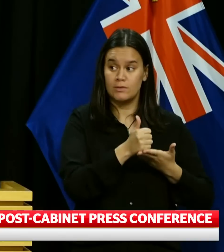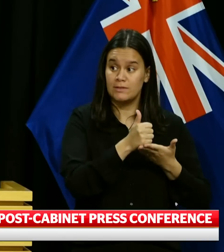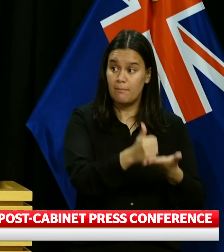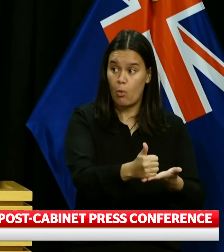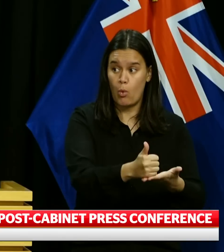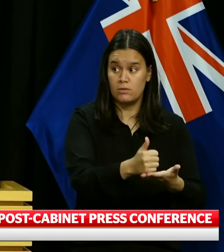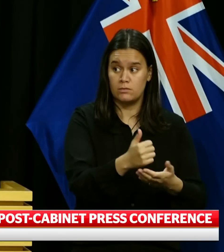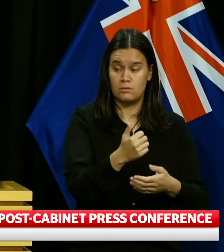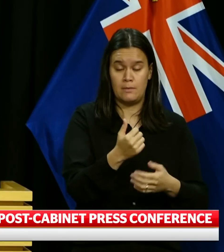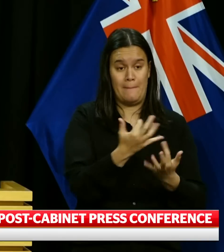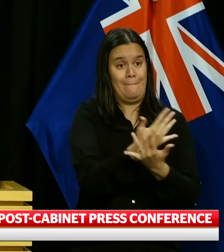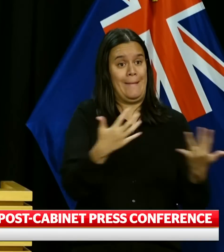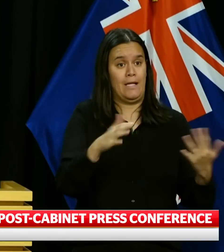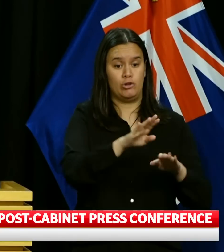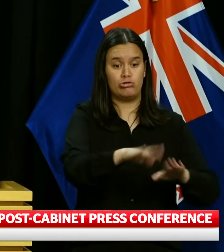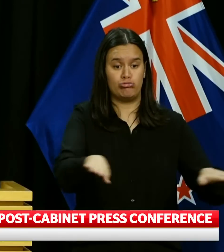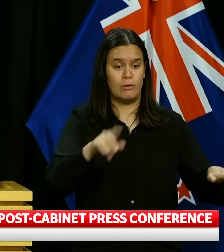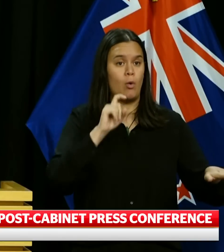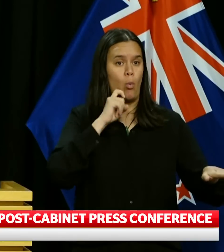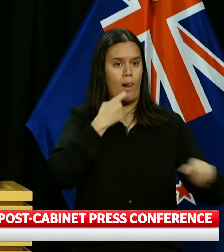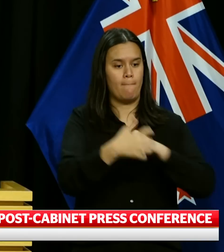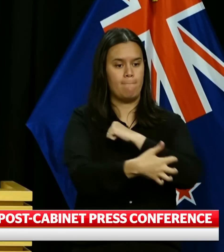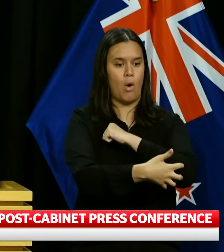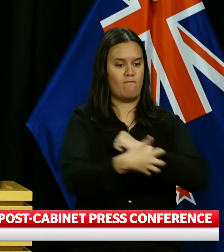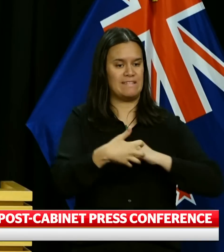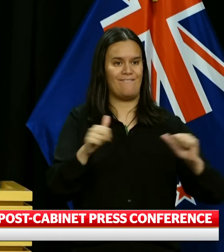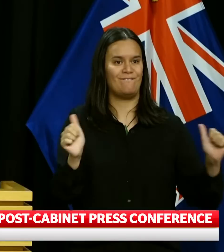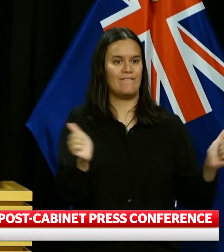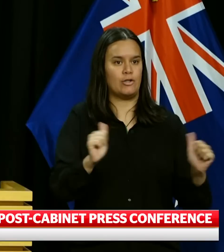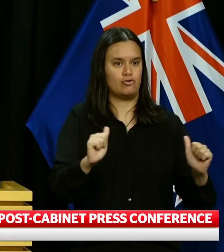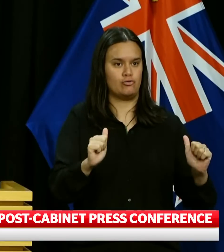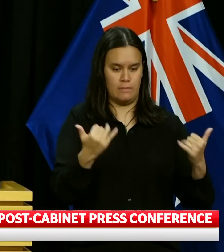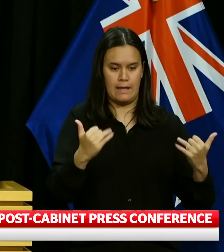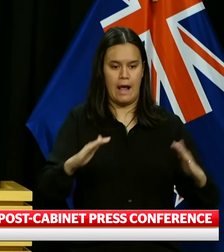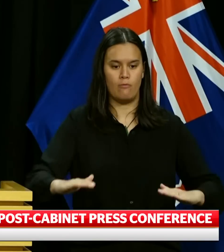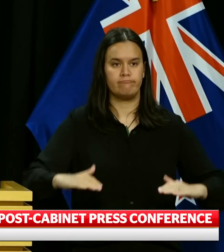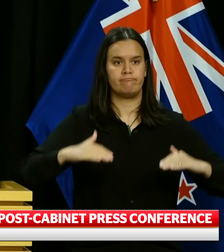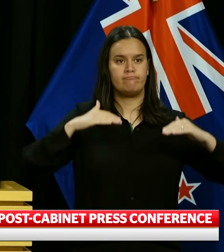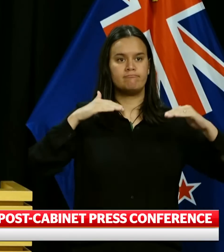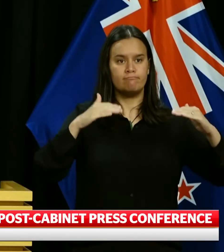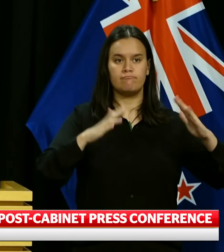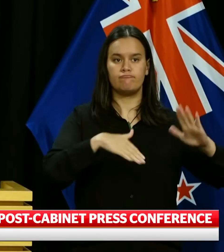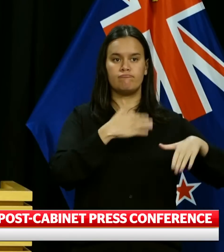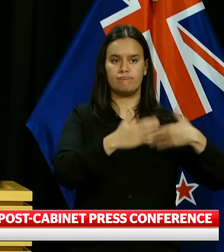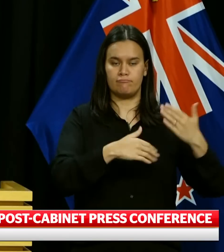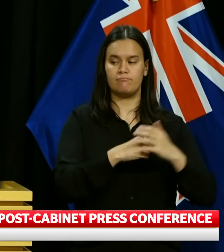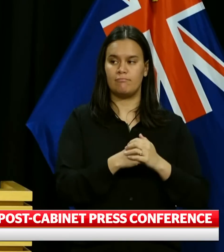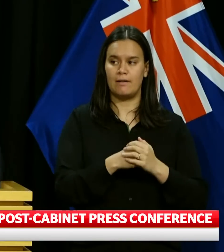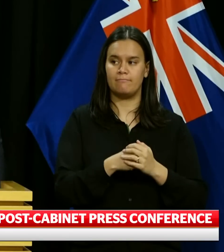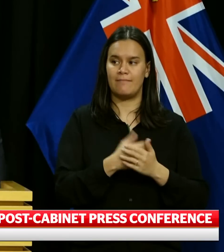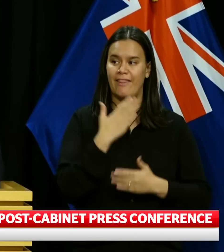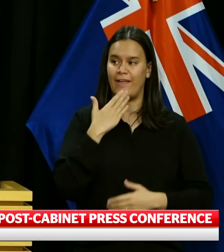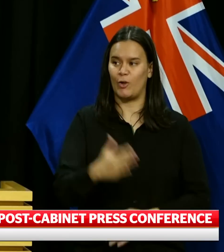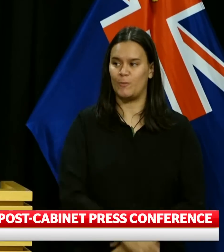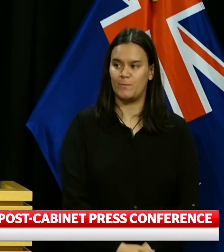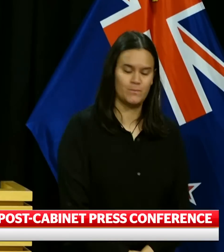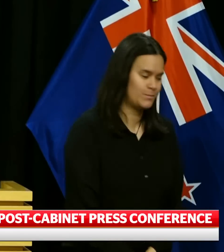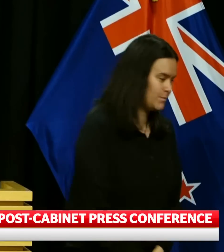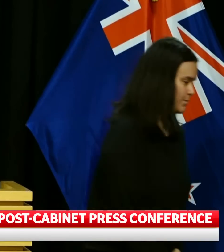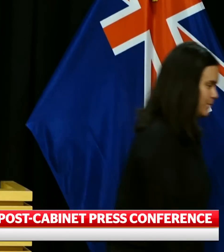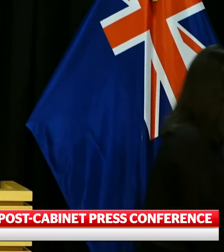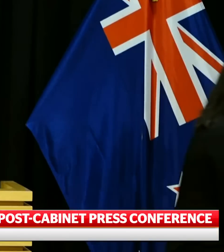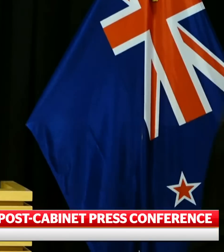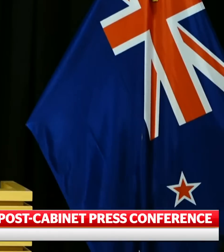thousands of children back above the poverty line. And we continue to work on it. We continue to see it as a priority. Thanks, everyone.